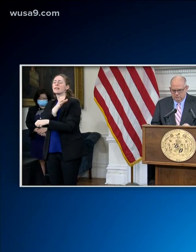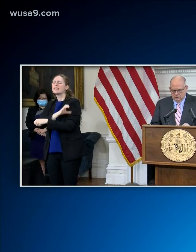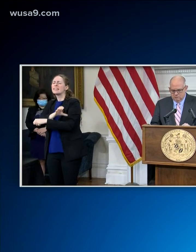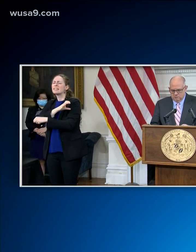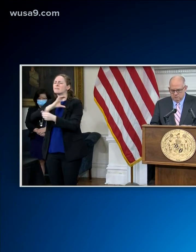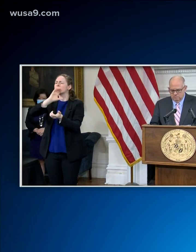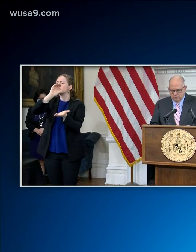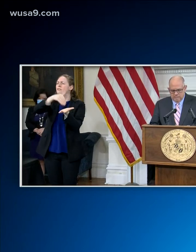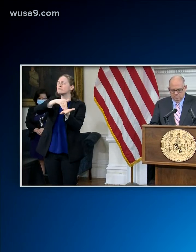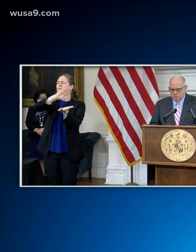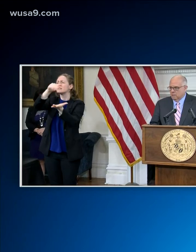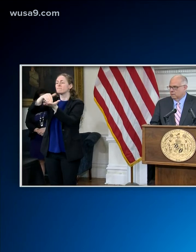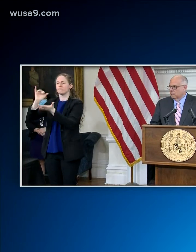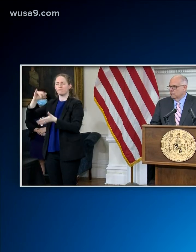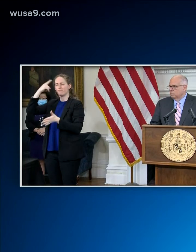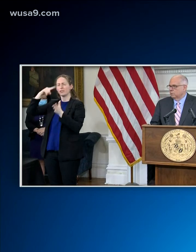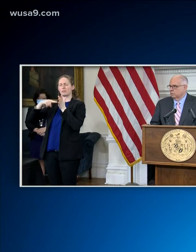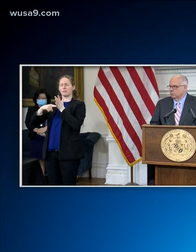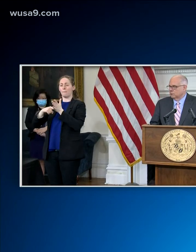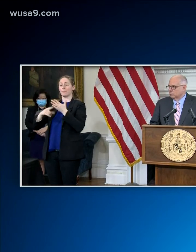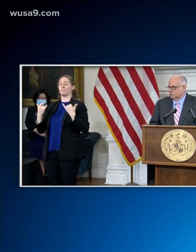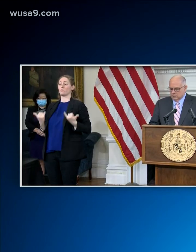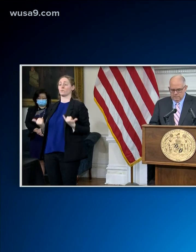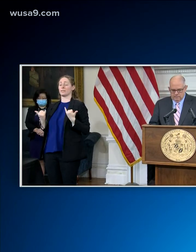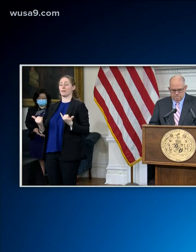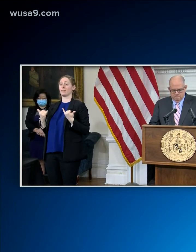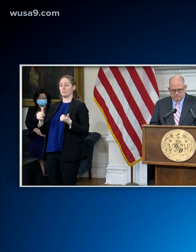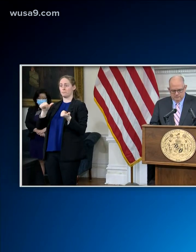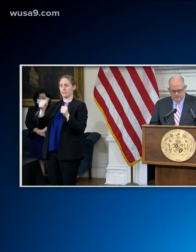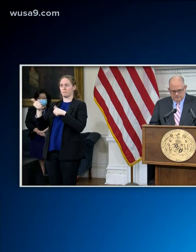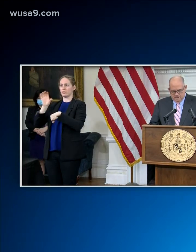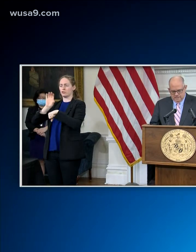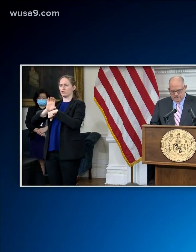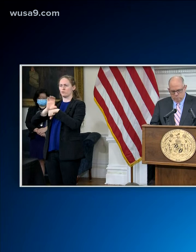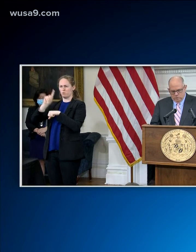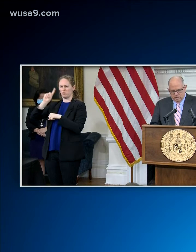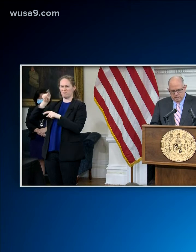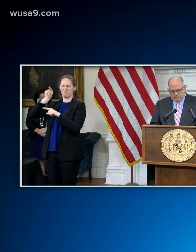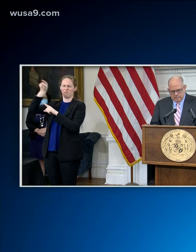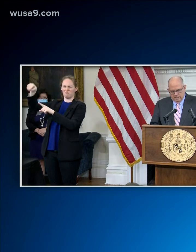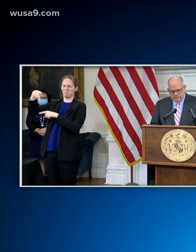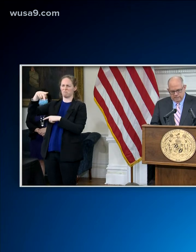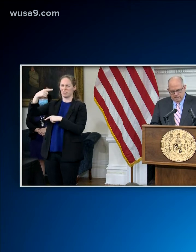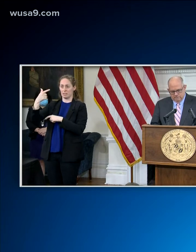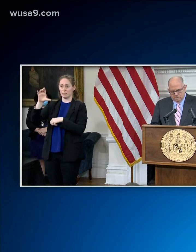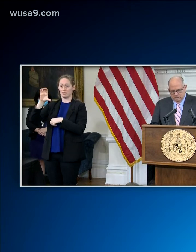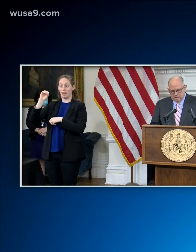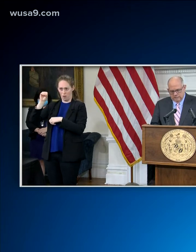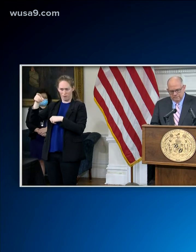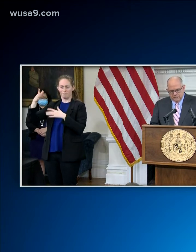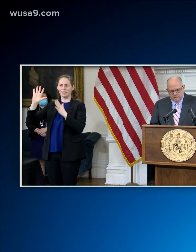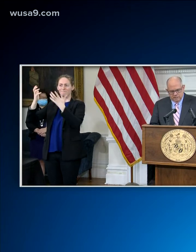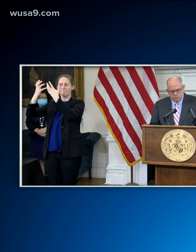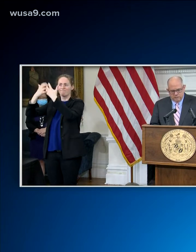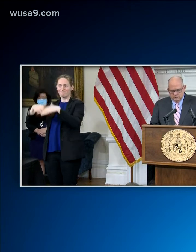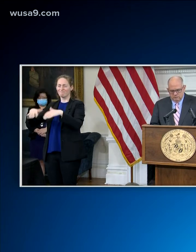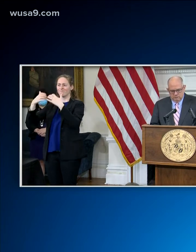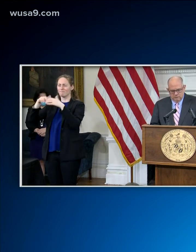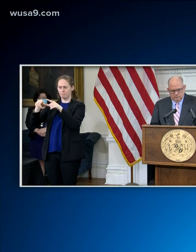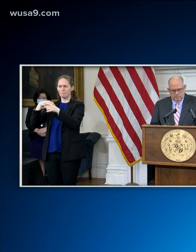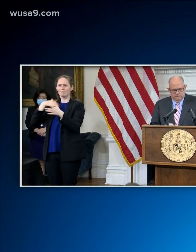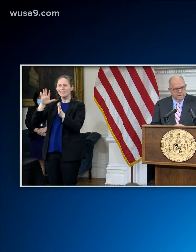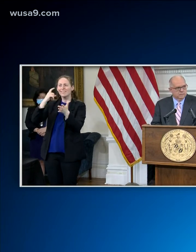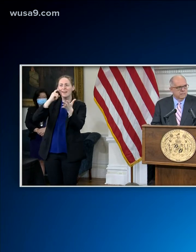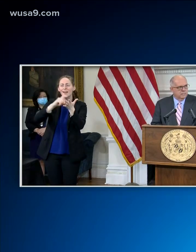First Baptist Church of Highland Park, both in Prince George's County. We're seeing significant